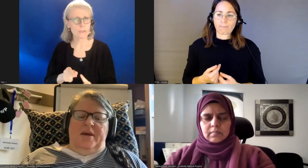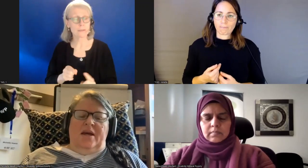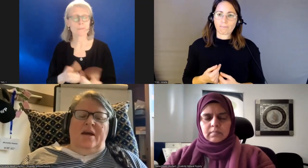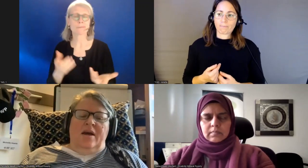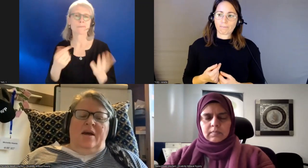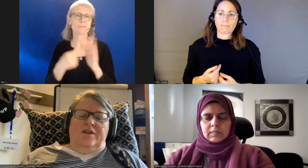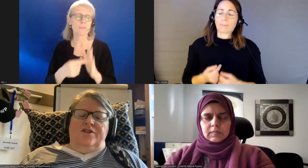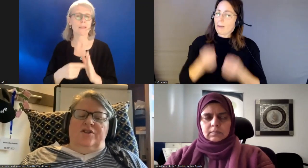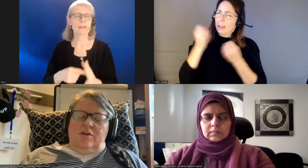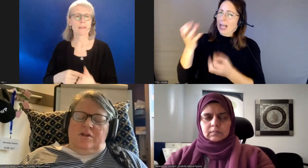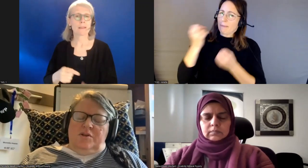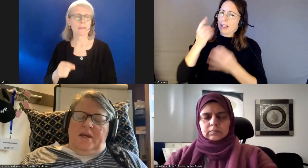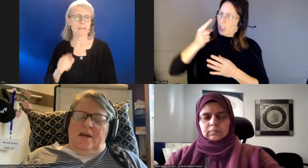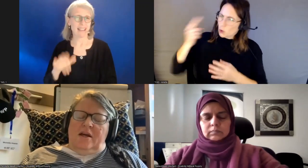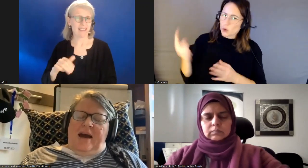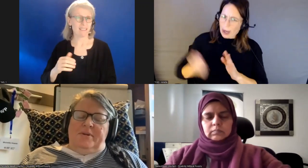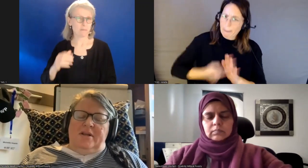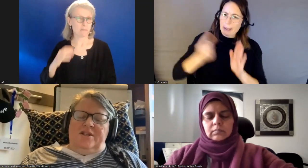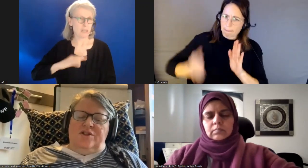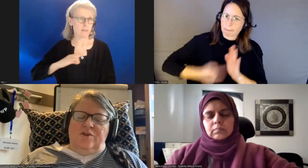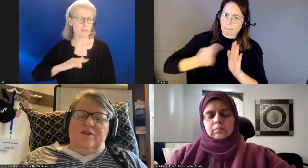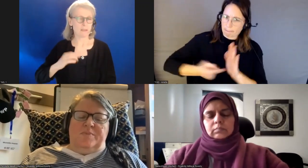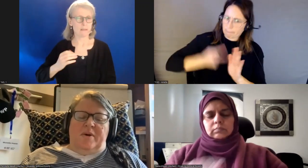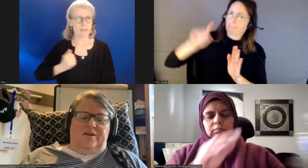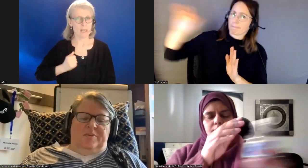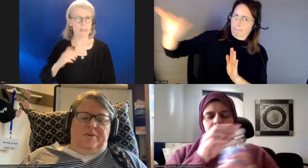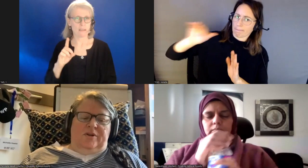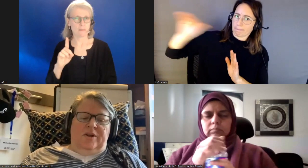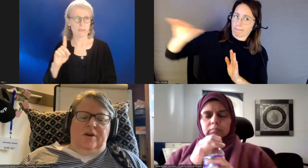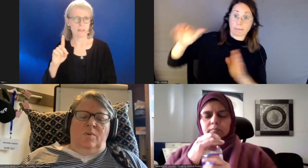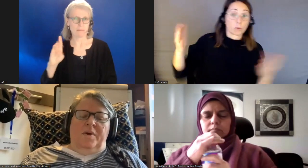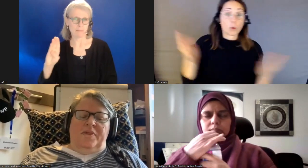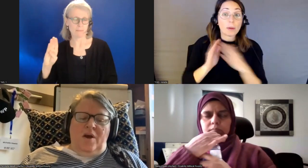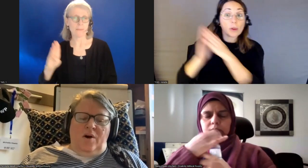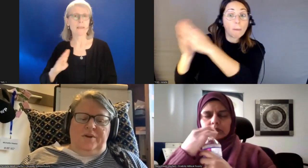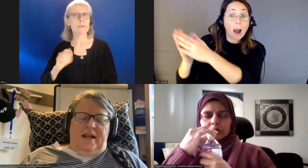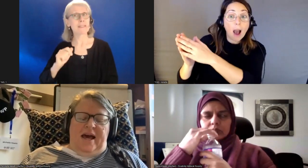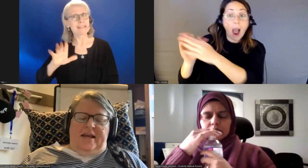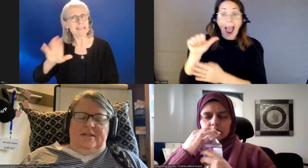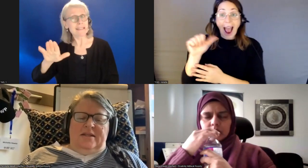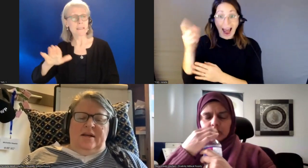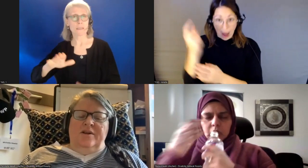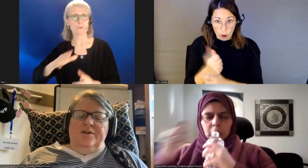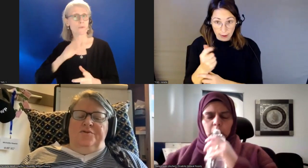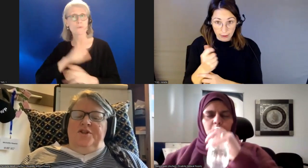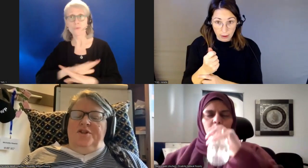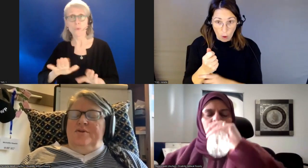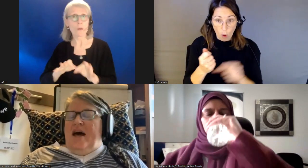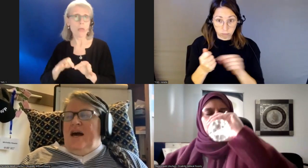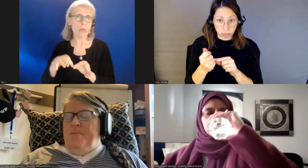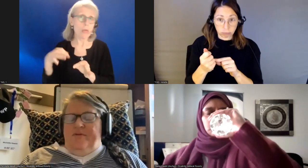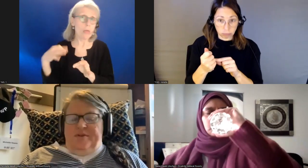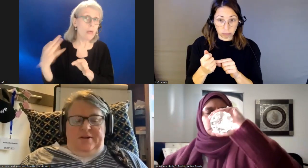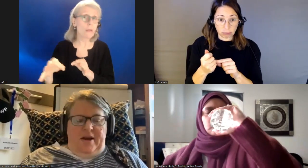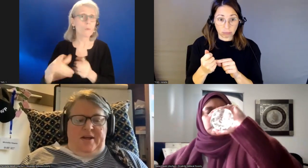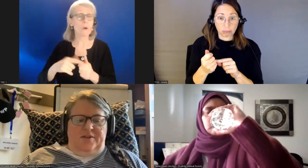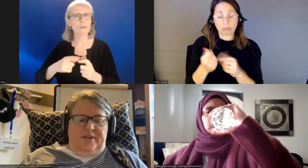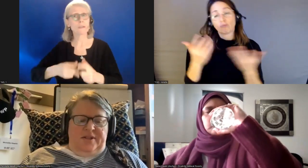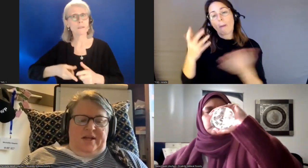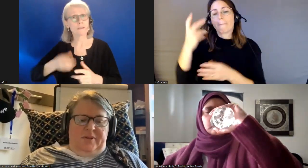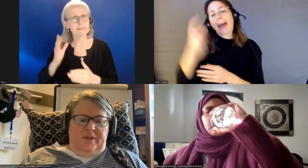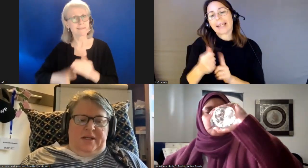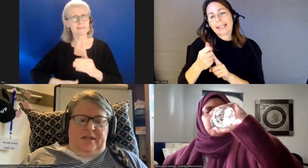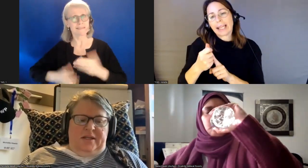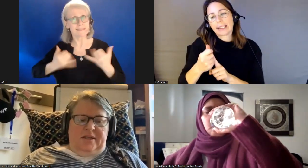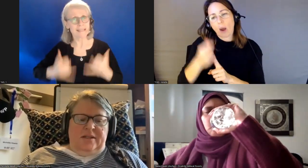Benefit to happen as soon as possible, with no delays, to reduce the high poverty rates